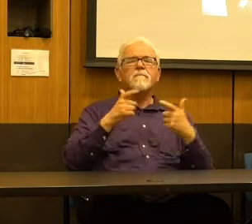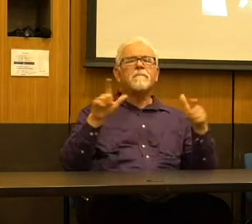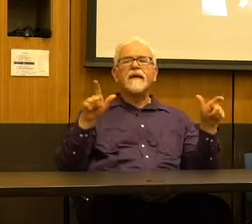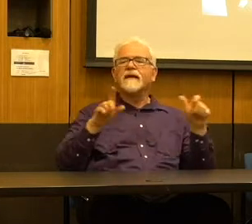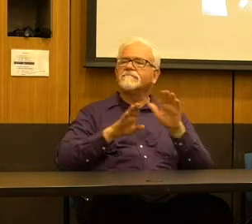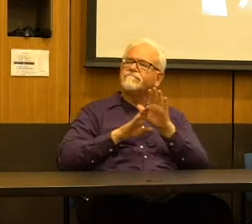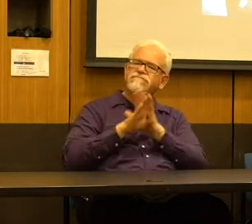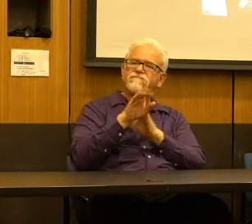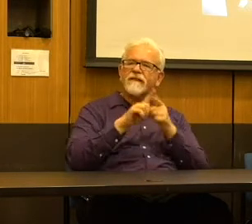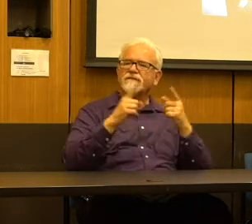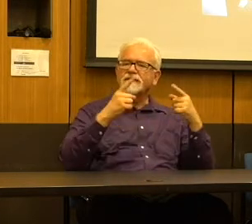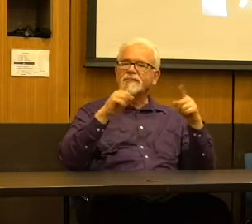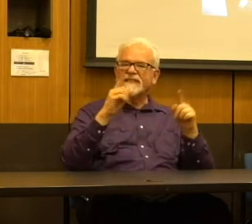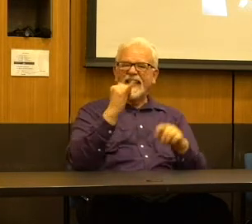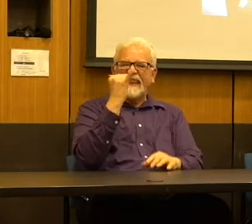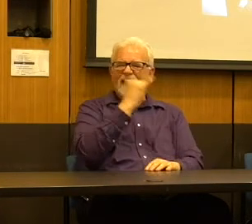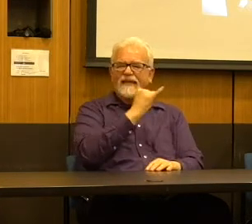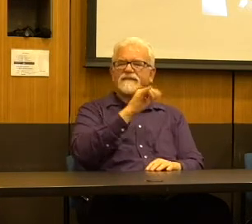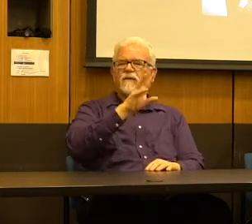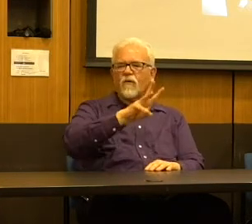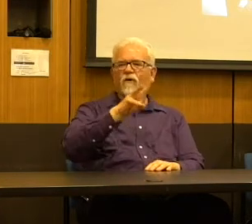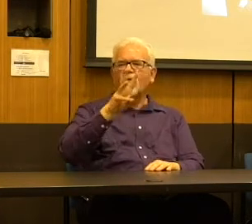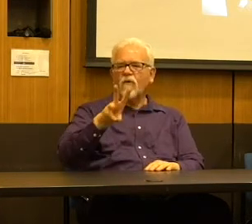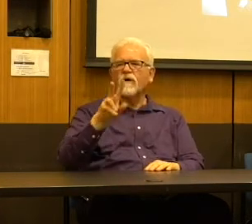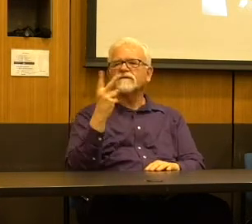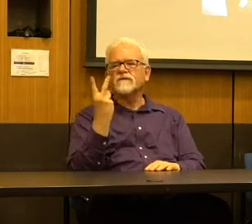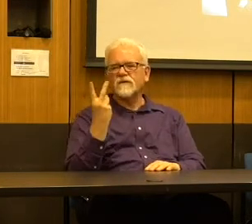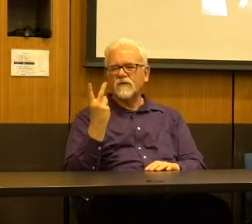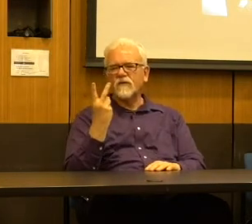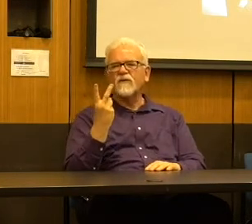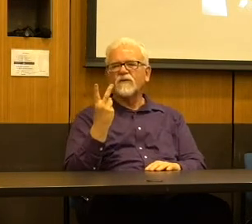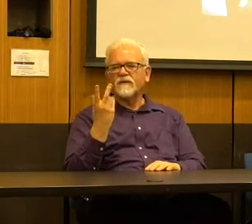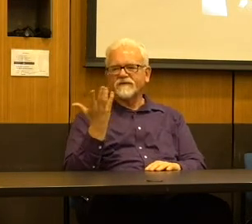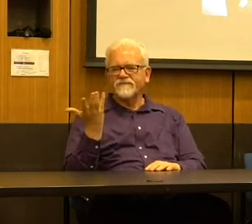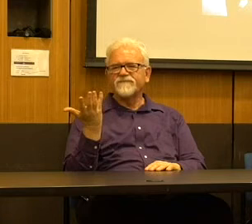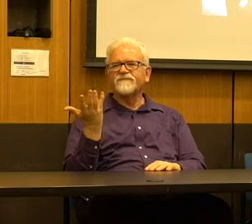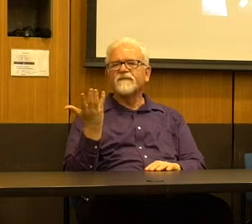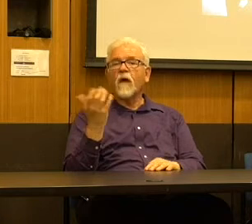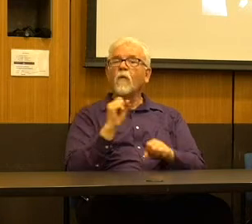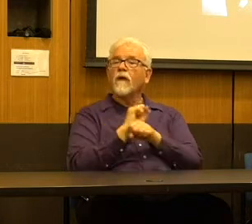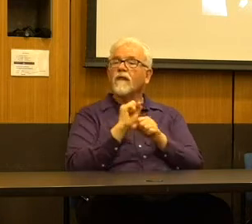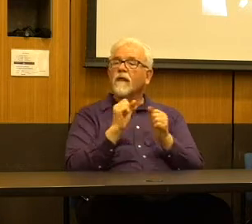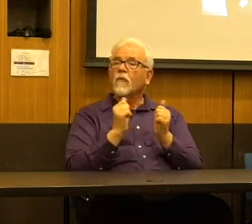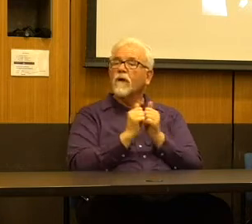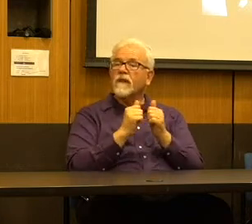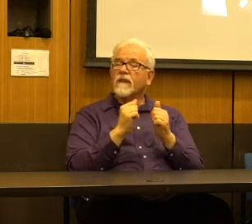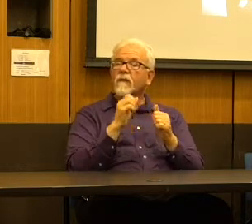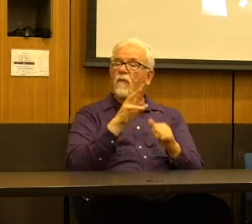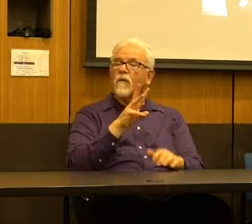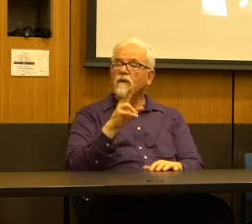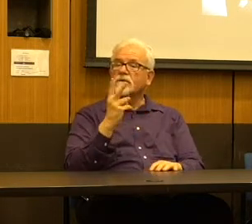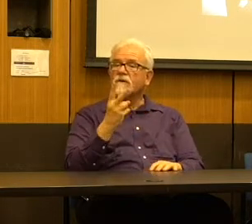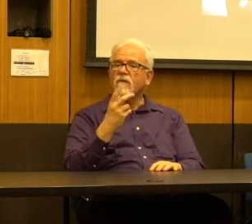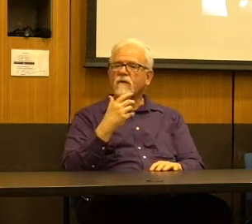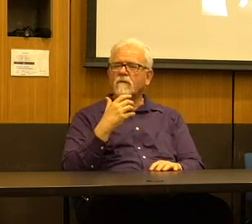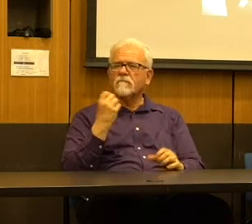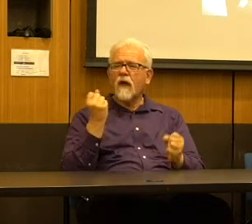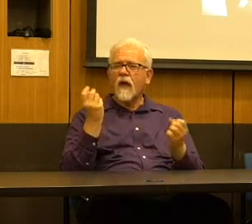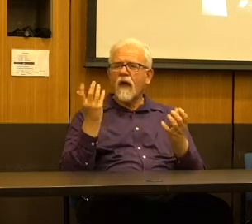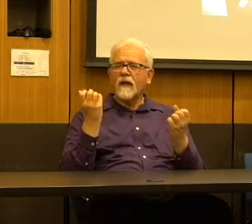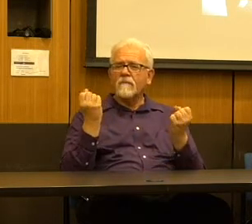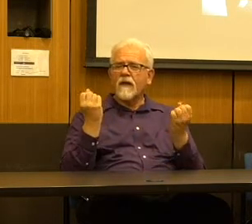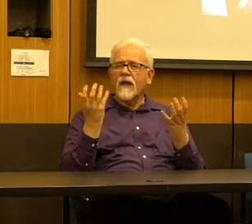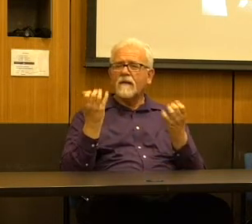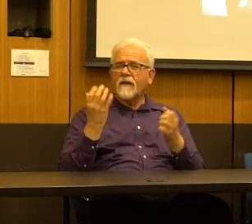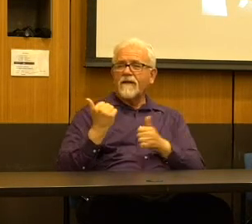this, which is of course World War II. And indeed with World War II, you have these waves of veterans